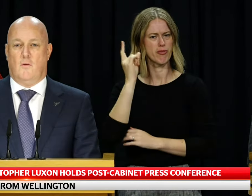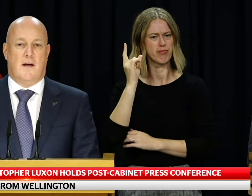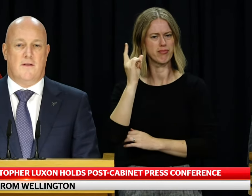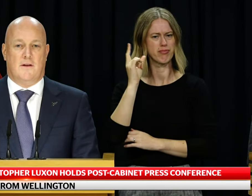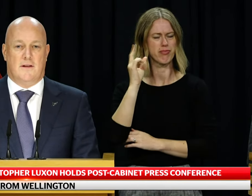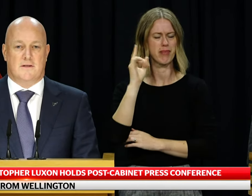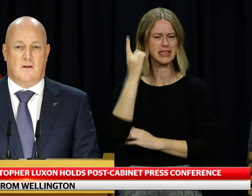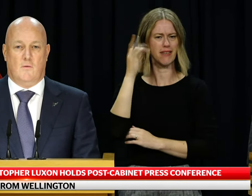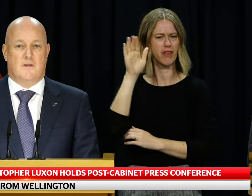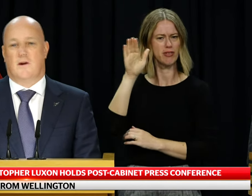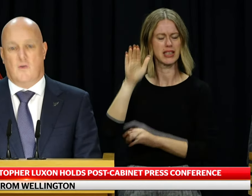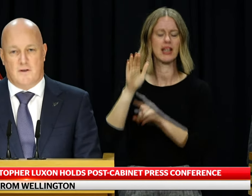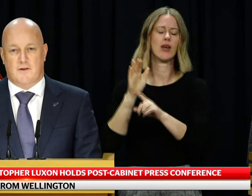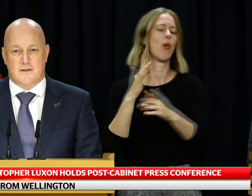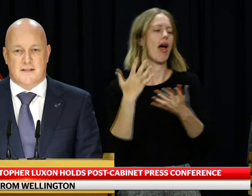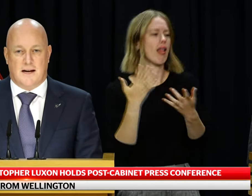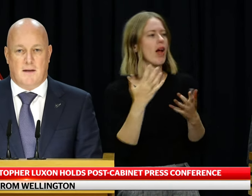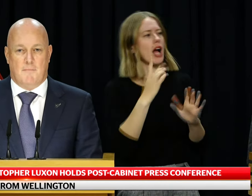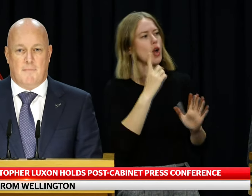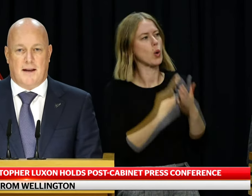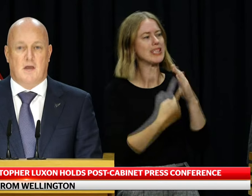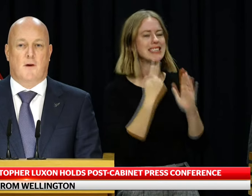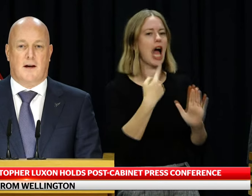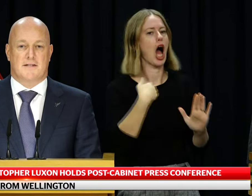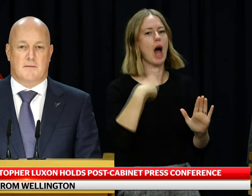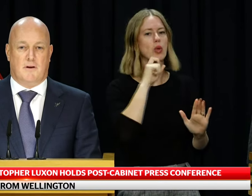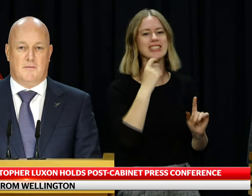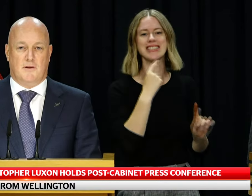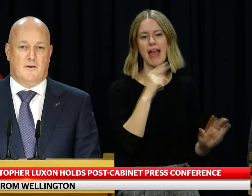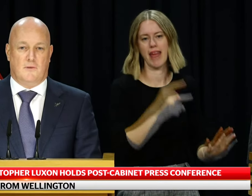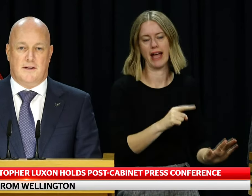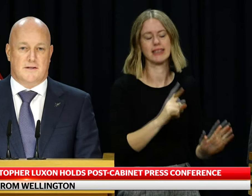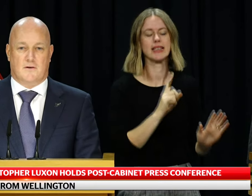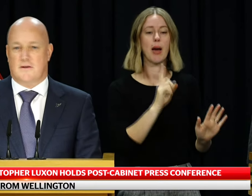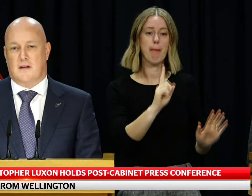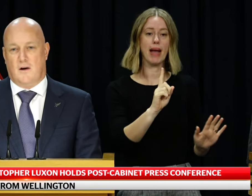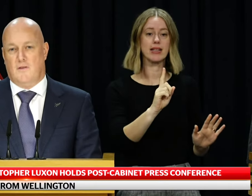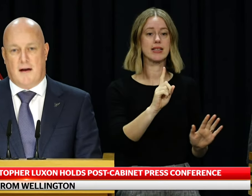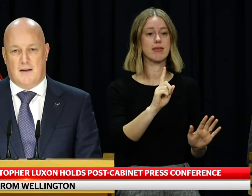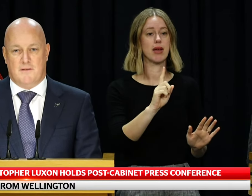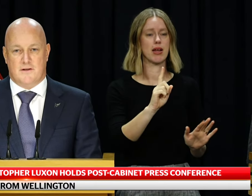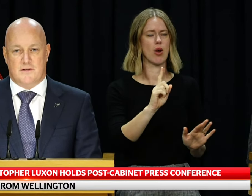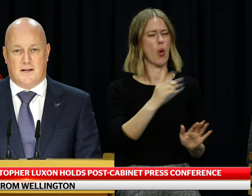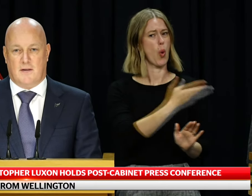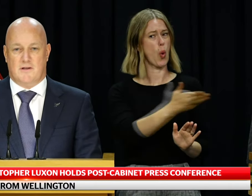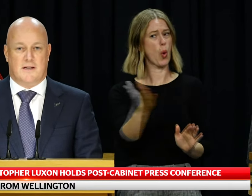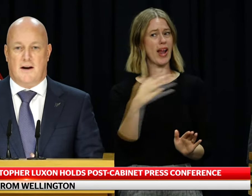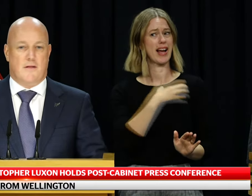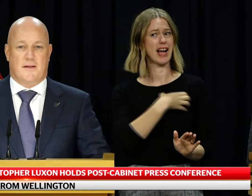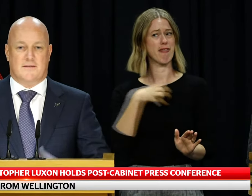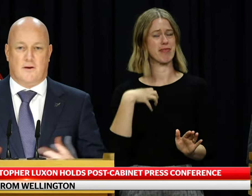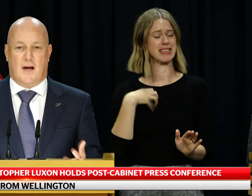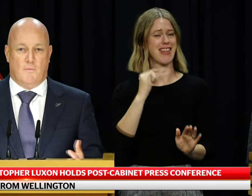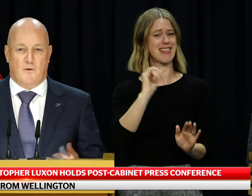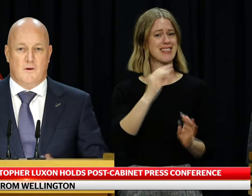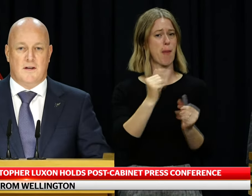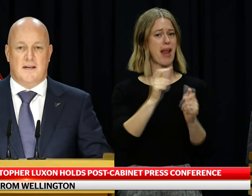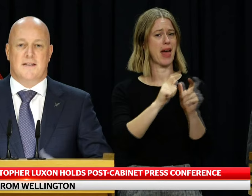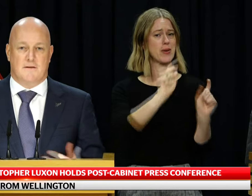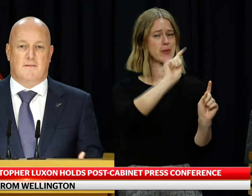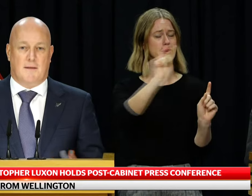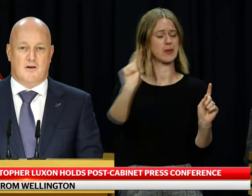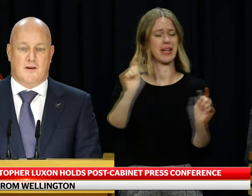say is that's not the words that I would have used. But equally, I see political leaders across the whole of Parliament using language that I don't think is very